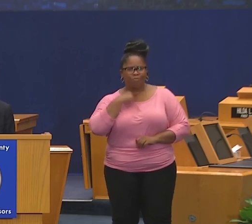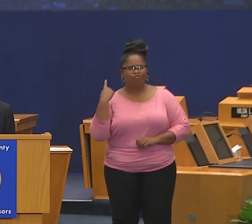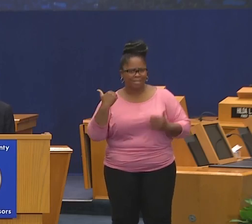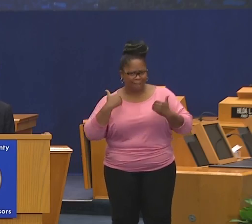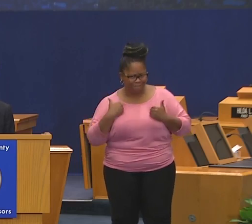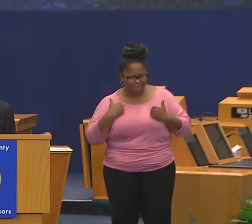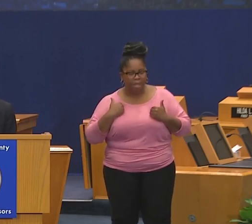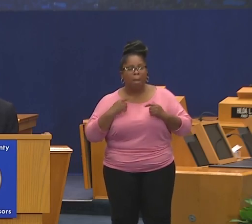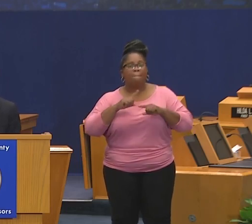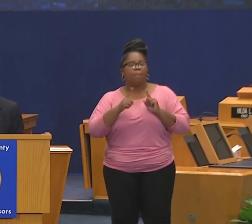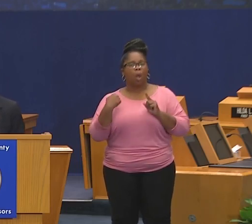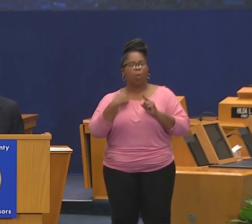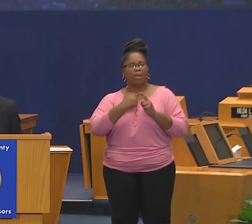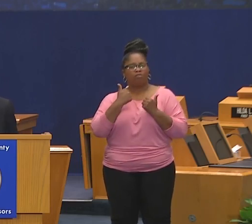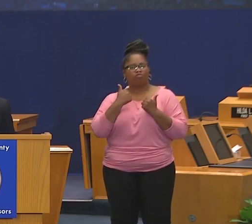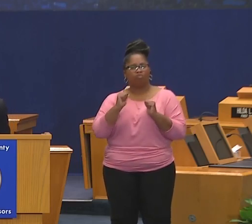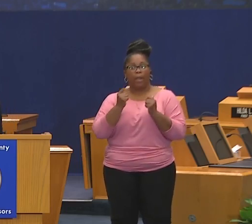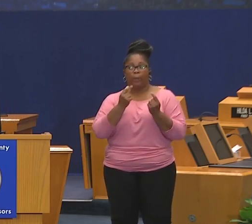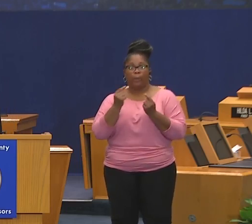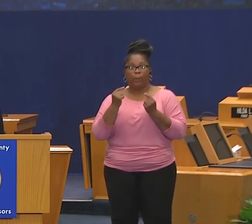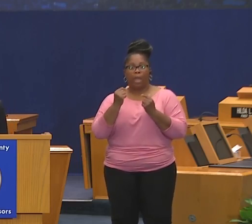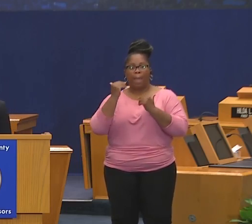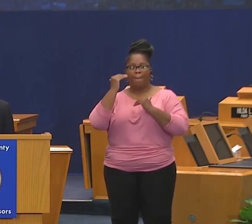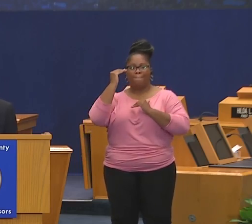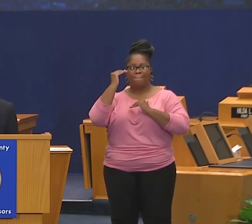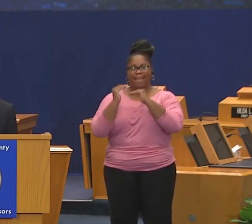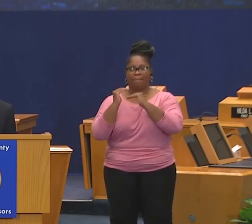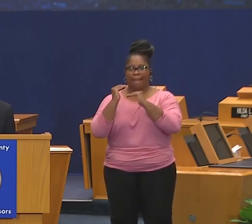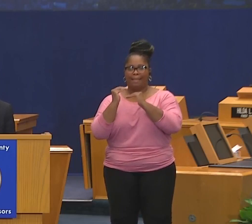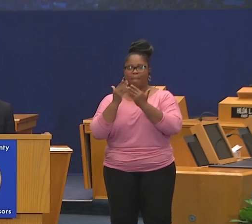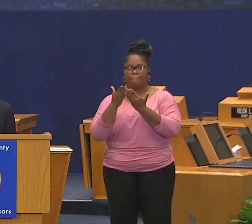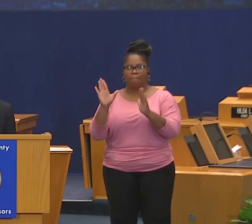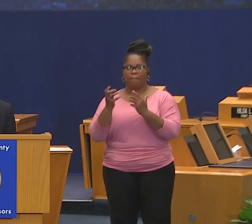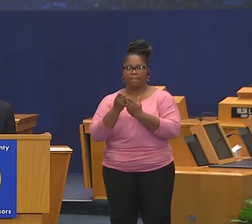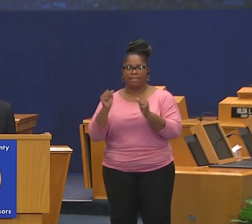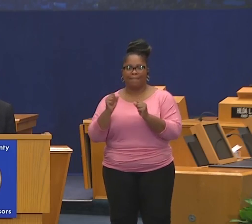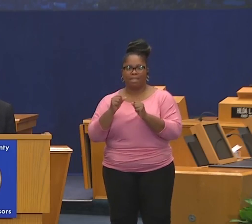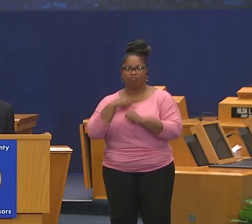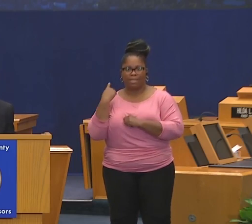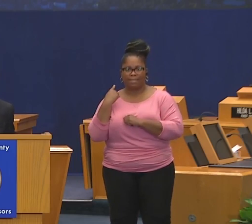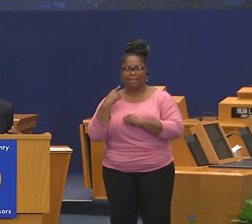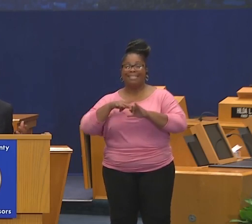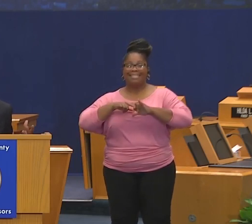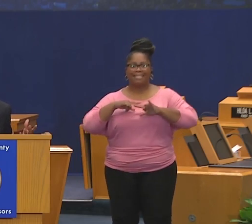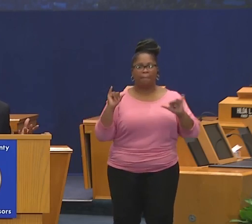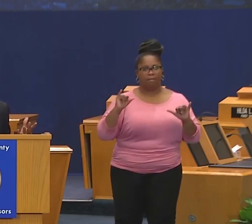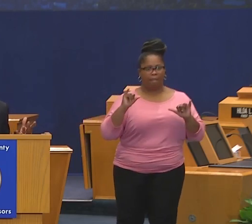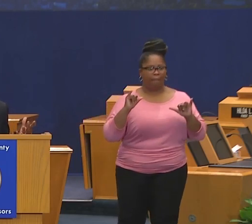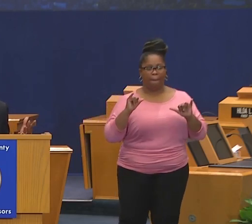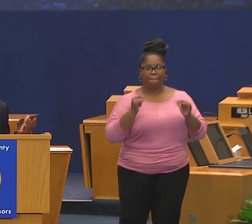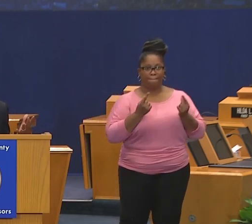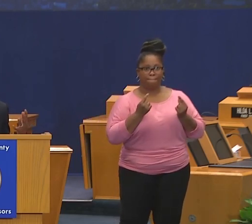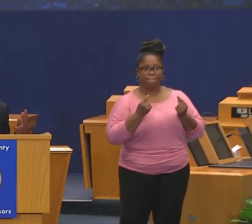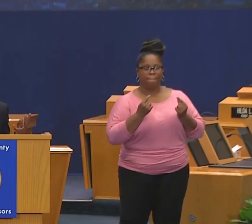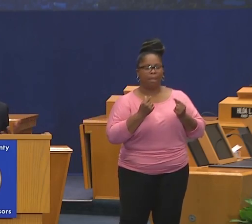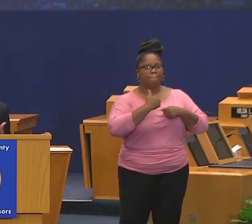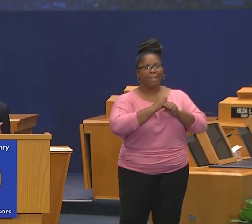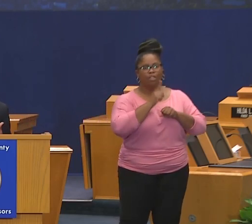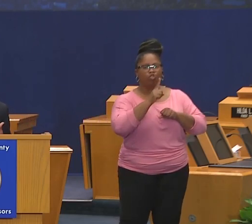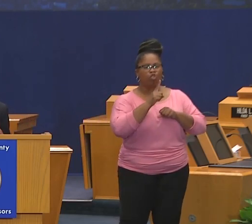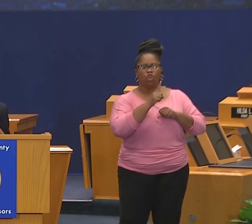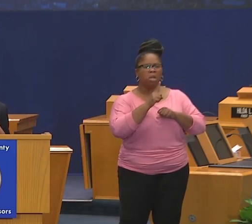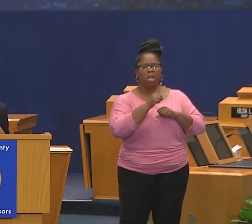trying to minimize the public safety risk to the public, but also do our best to make sure that we don't have people just